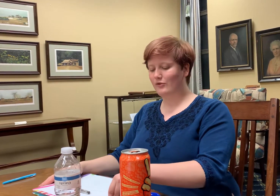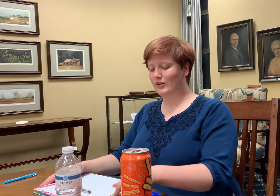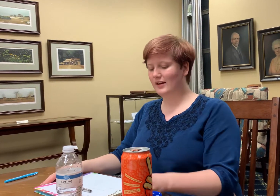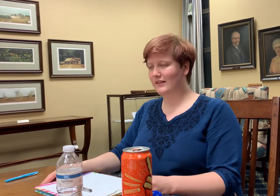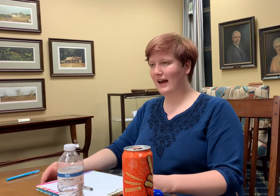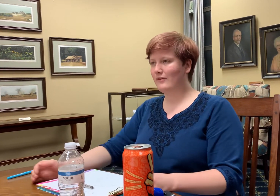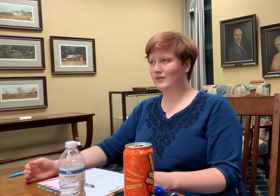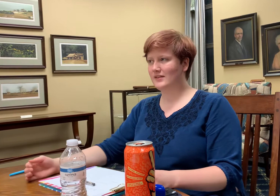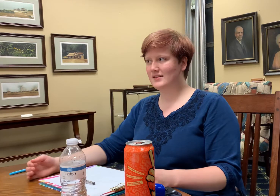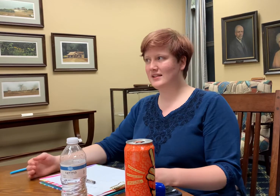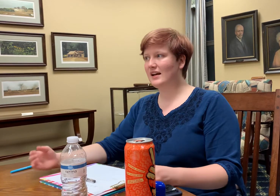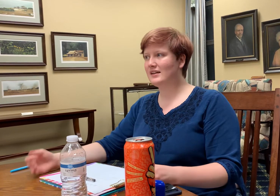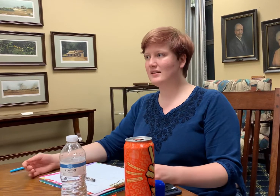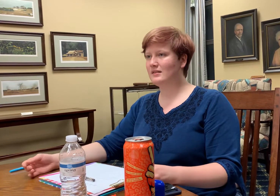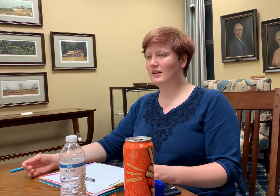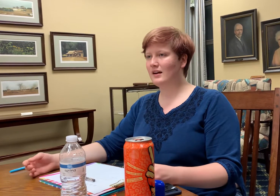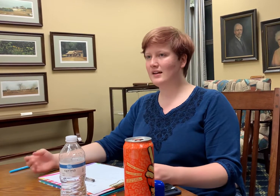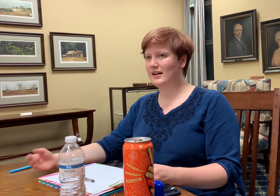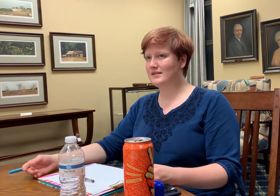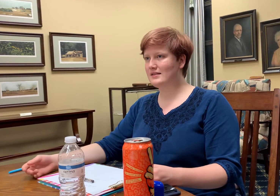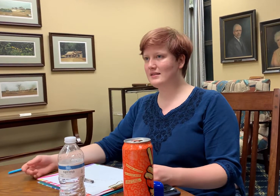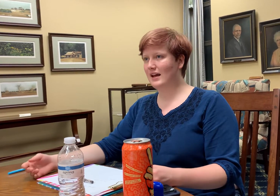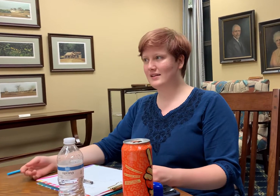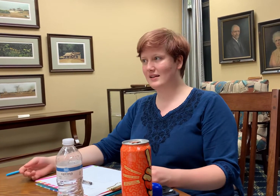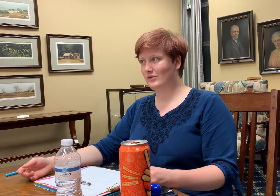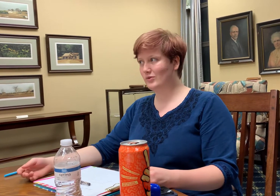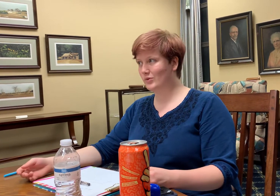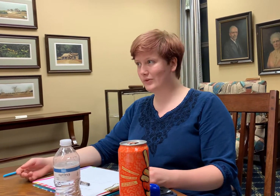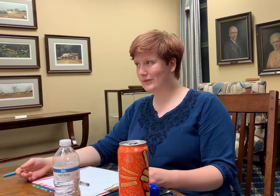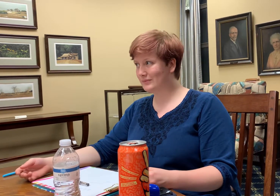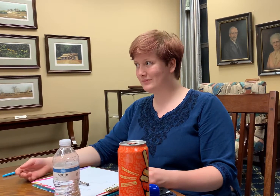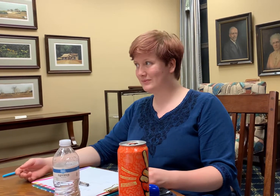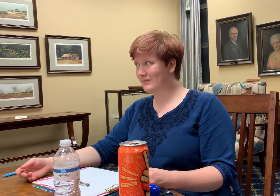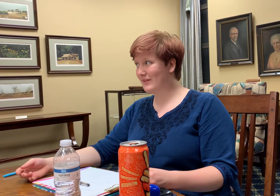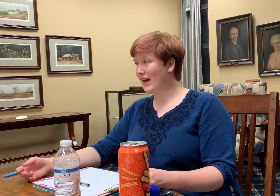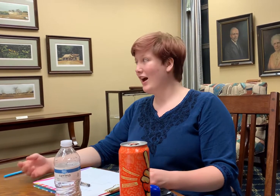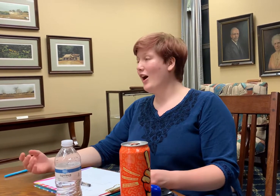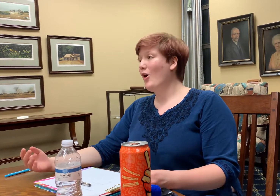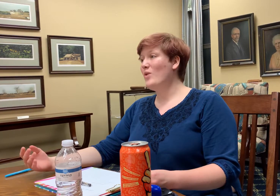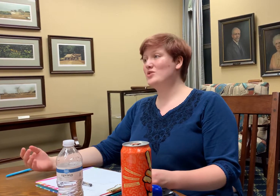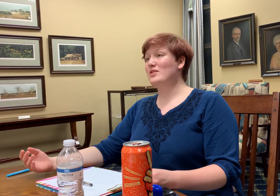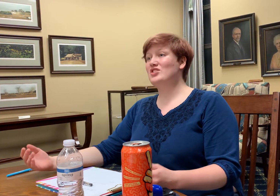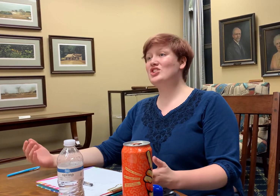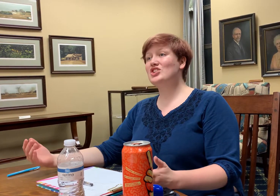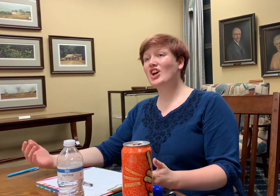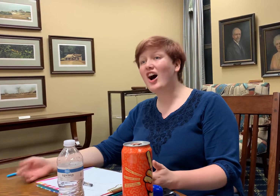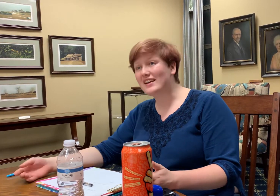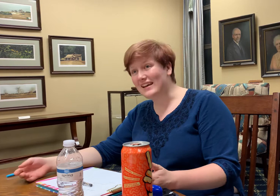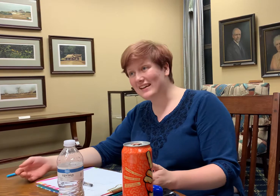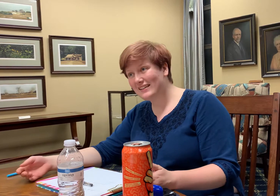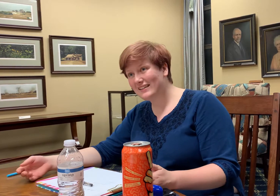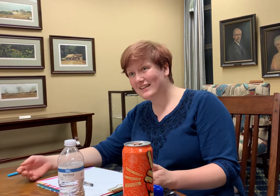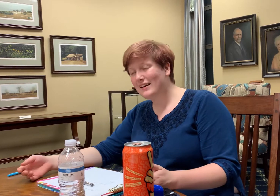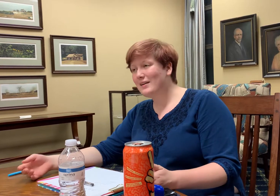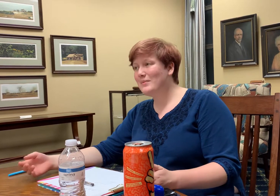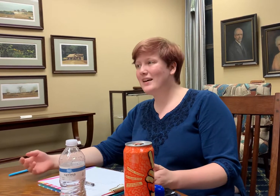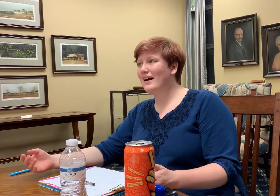his advocacy against ASL in schools, which was shocking